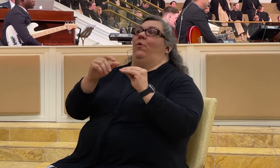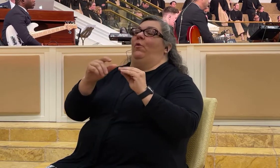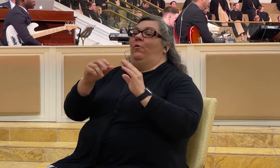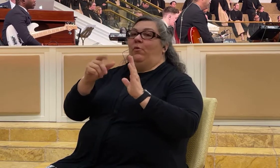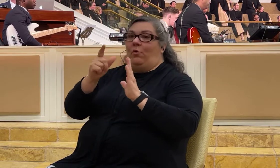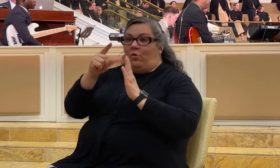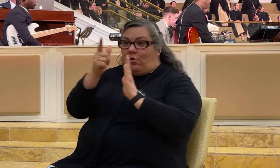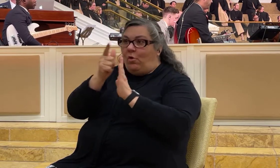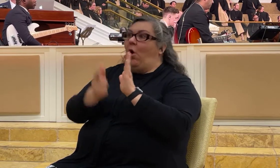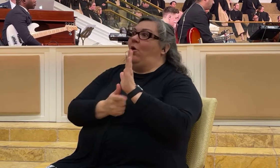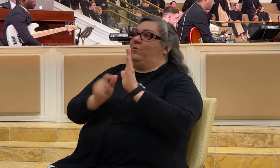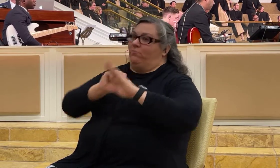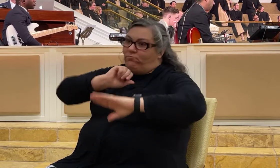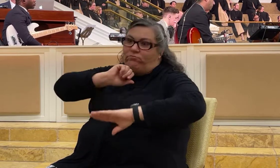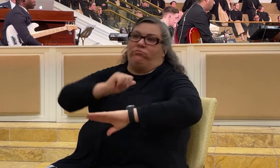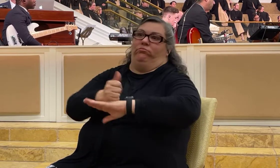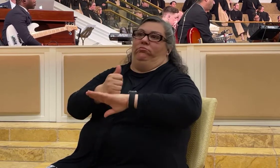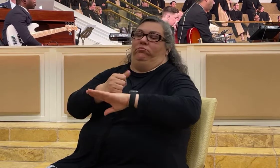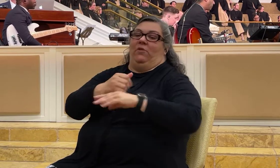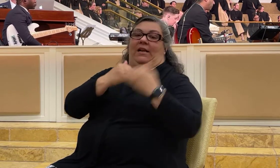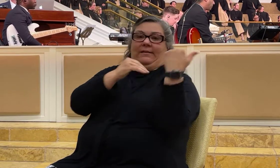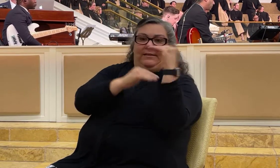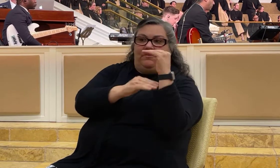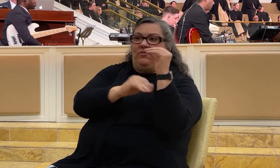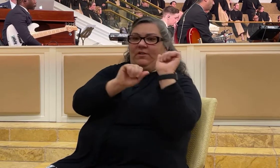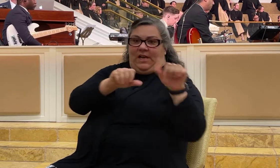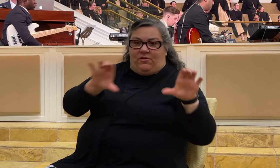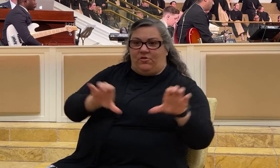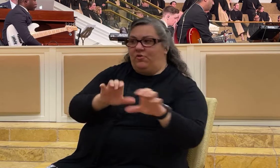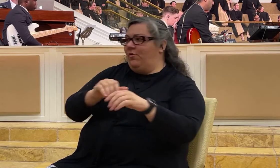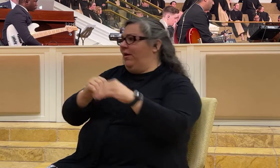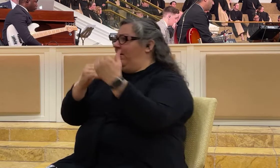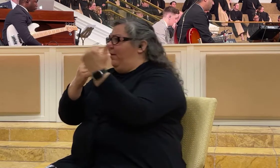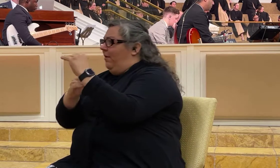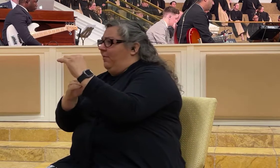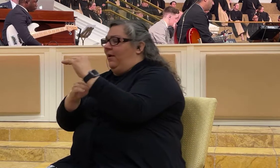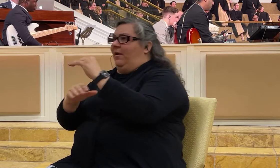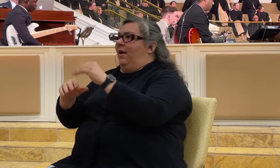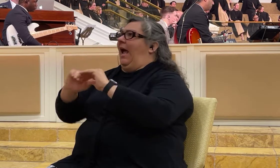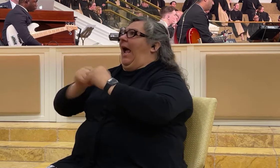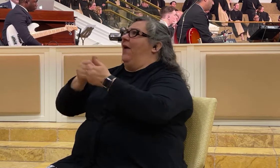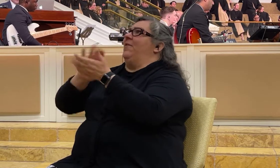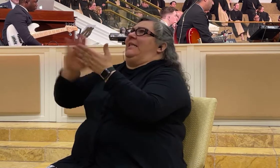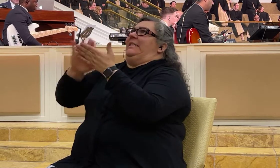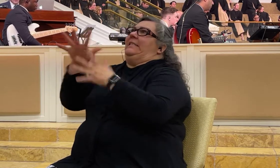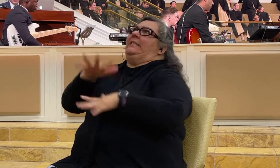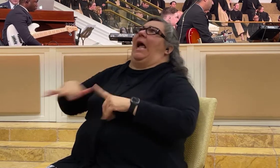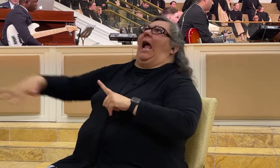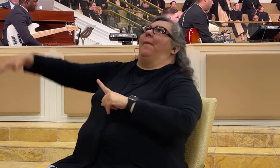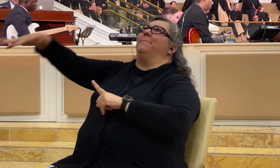to what can be done in an attempt to clean up the atmosphere, and